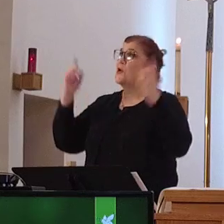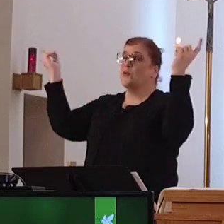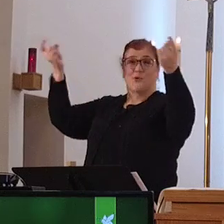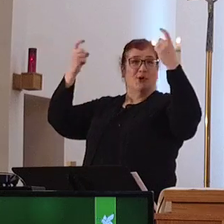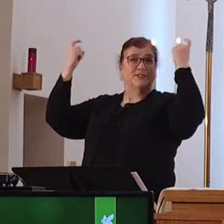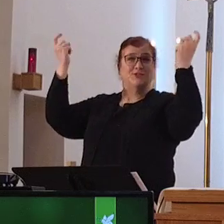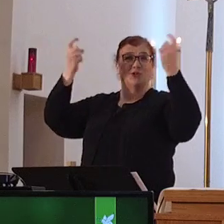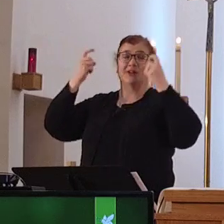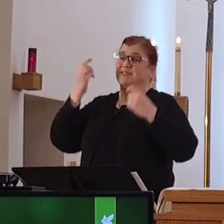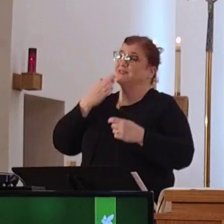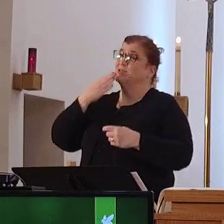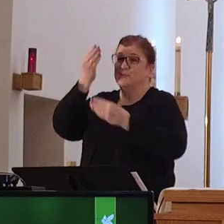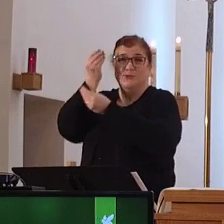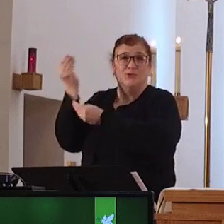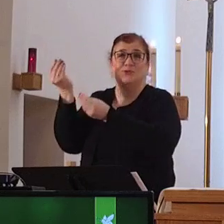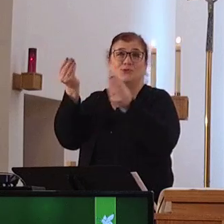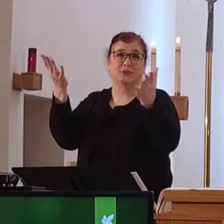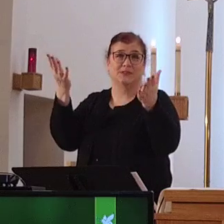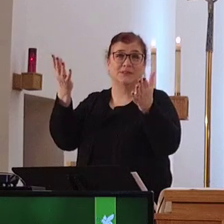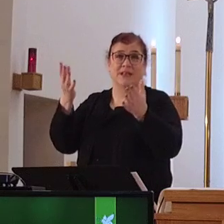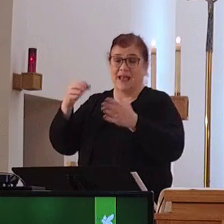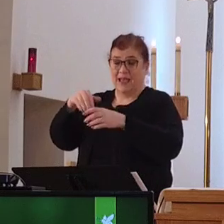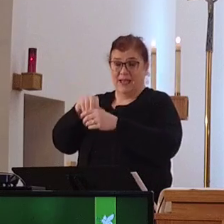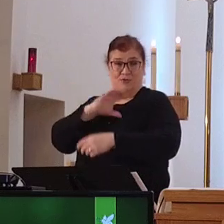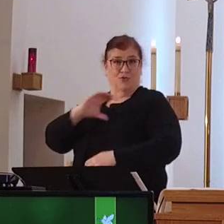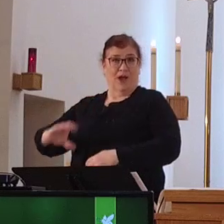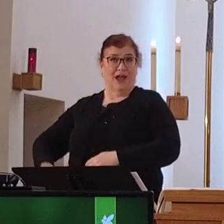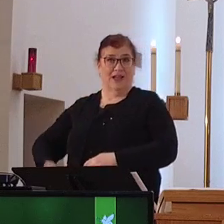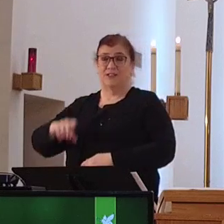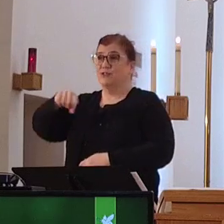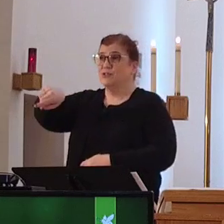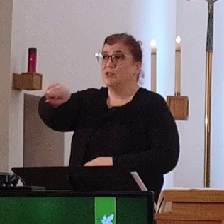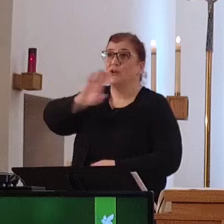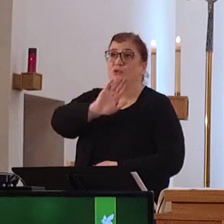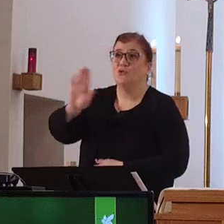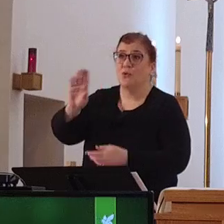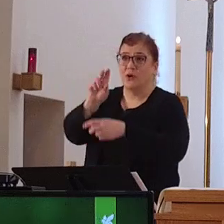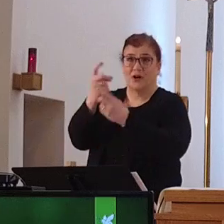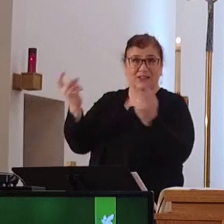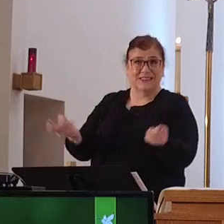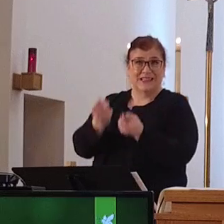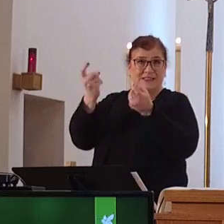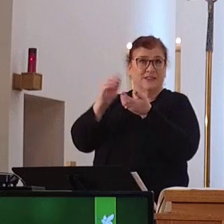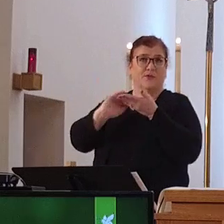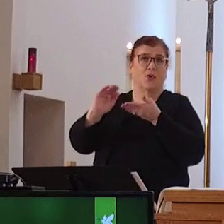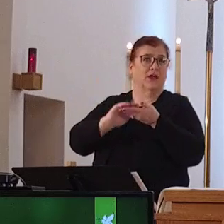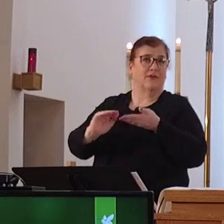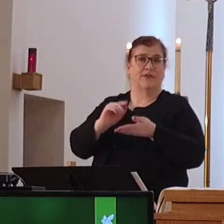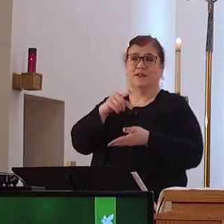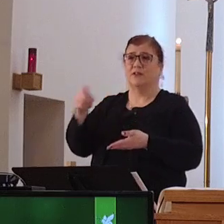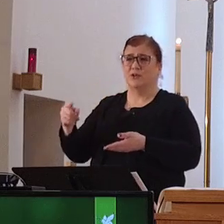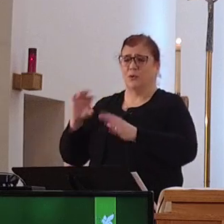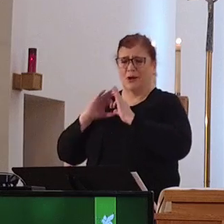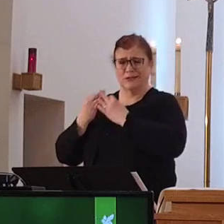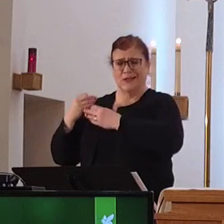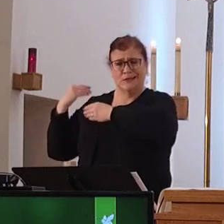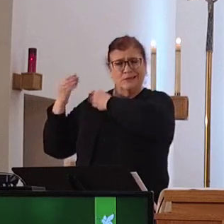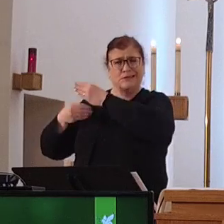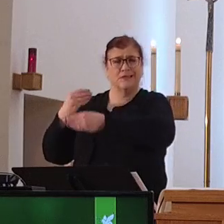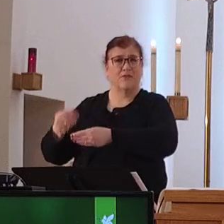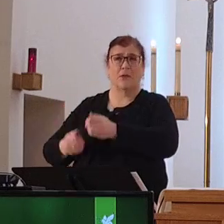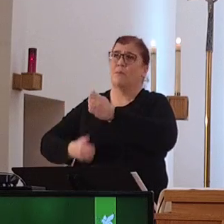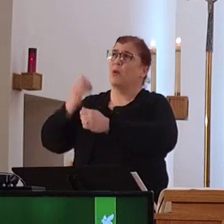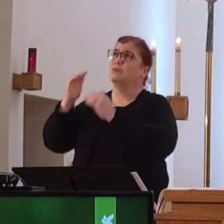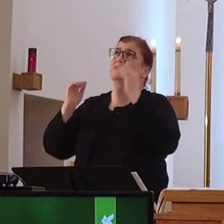Rejoice in this good news. In Christ Jesus, your sins are forgiven. You are descendants of the Most